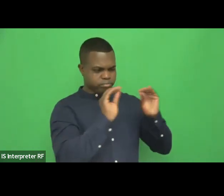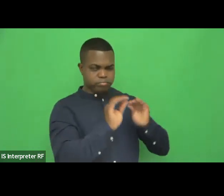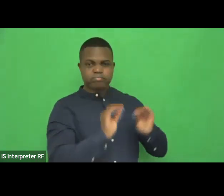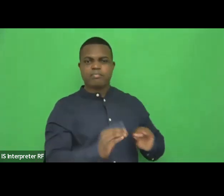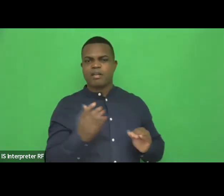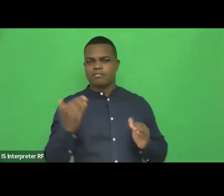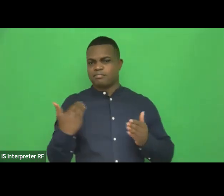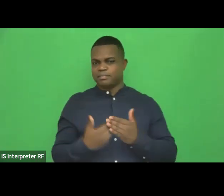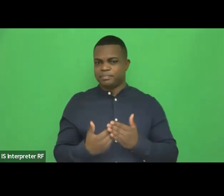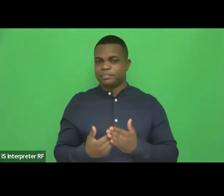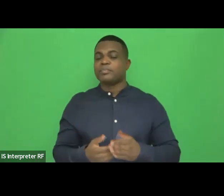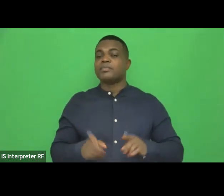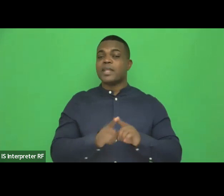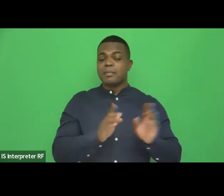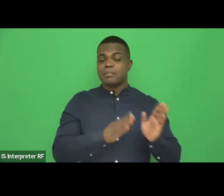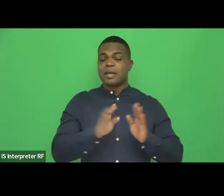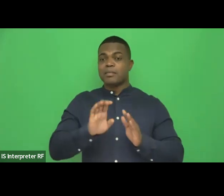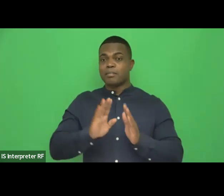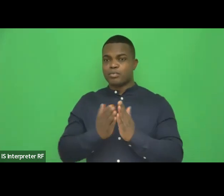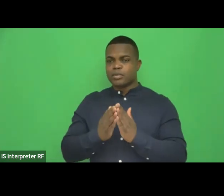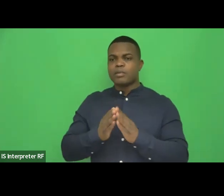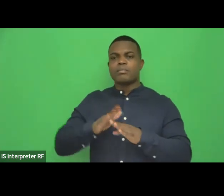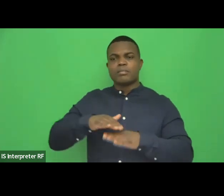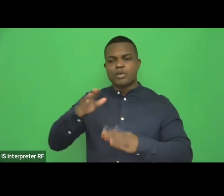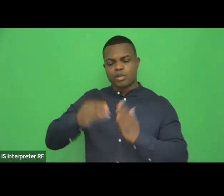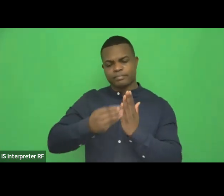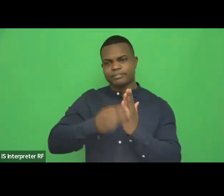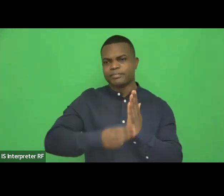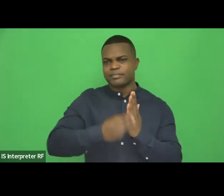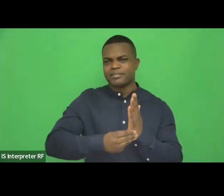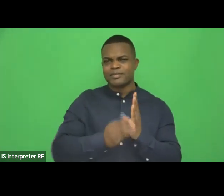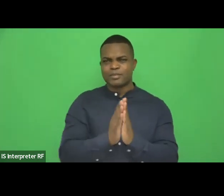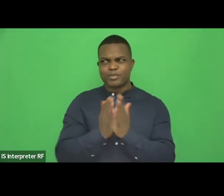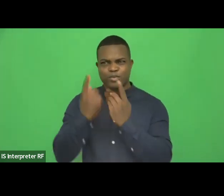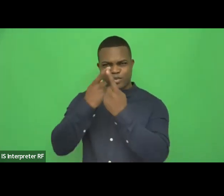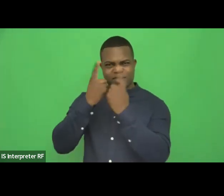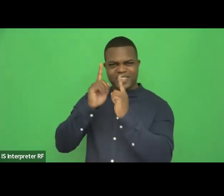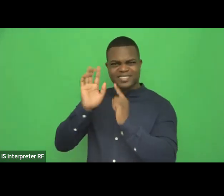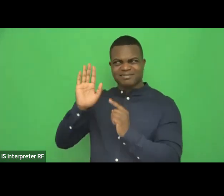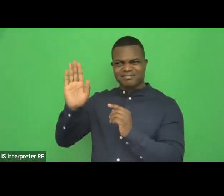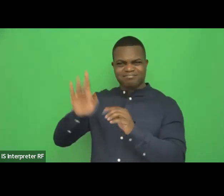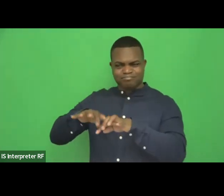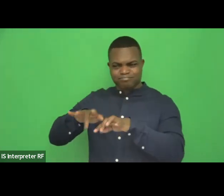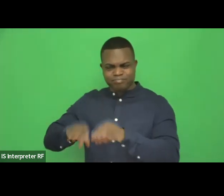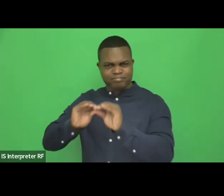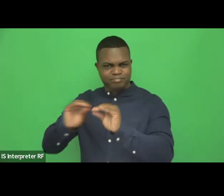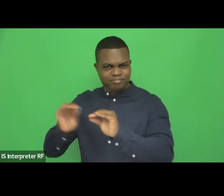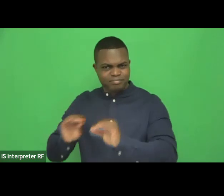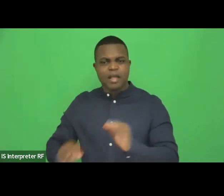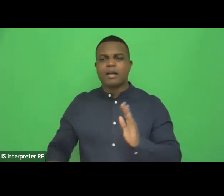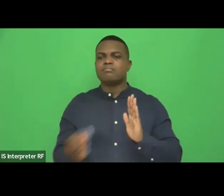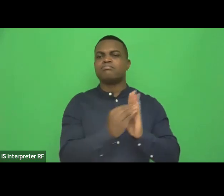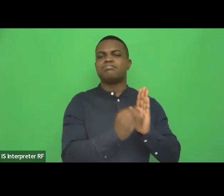those publications, they would offer an EPUB download option. EPUB is maintained by